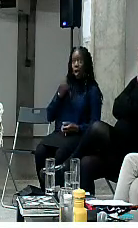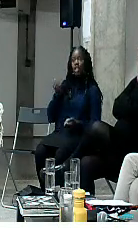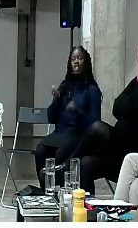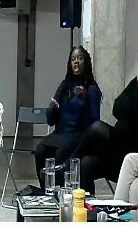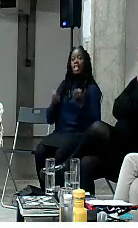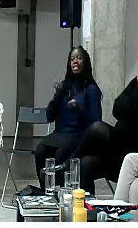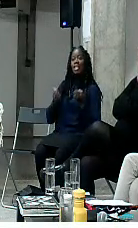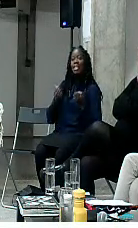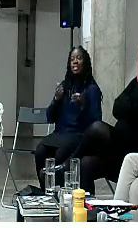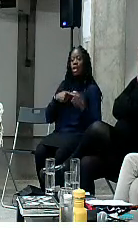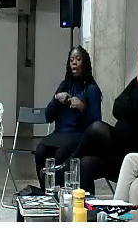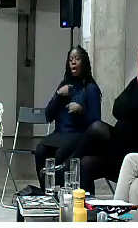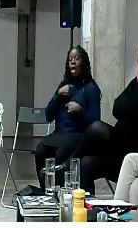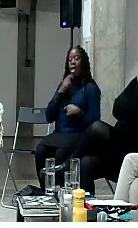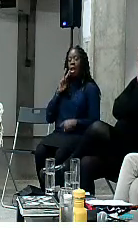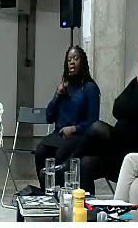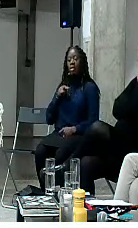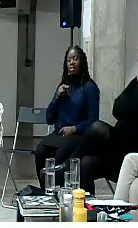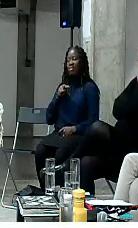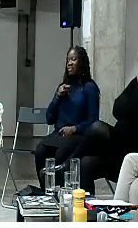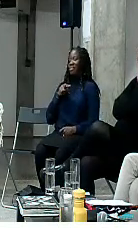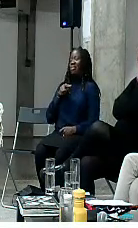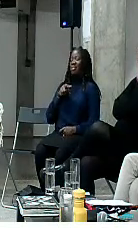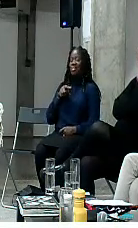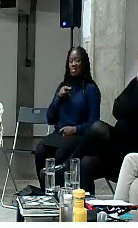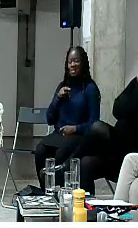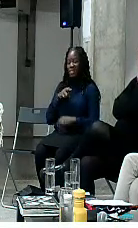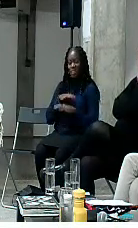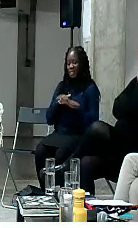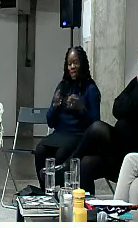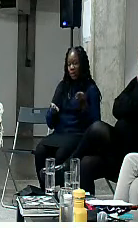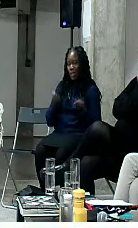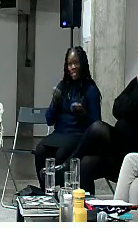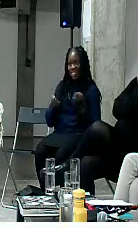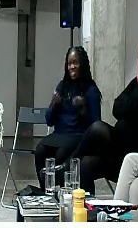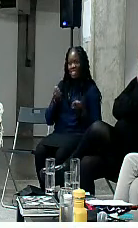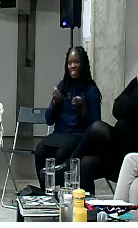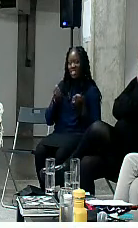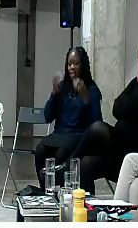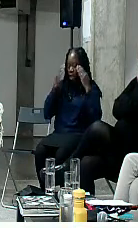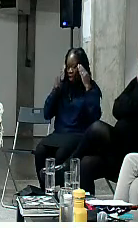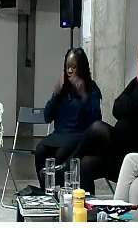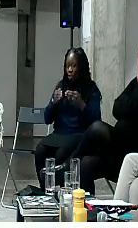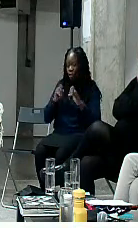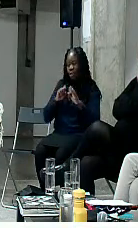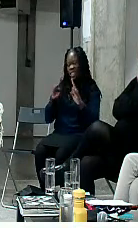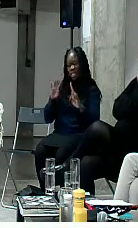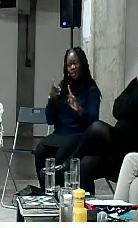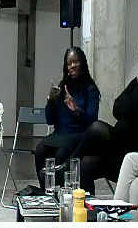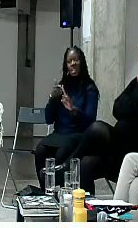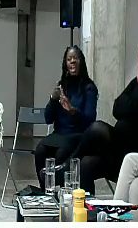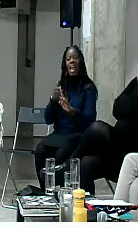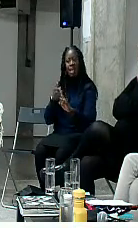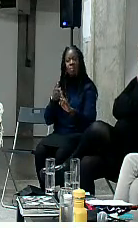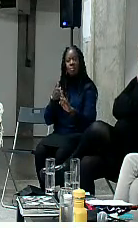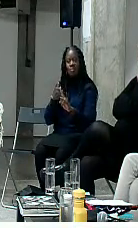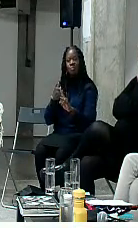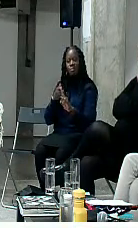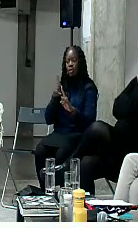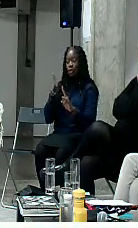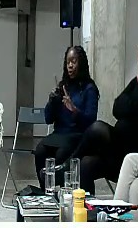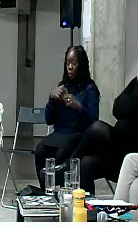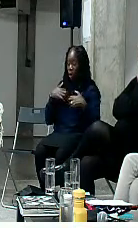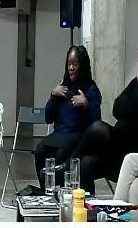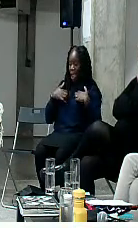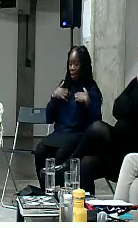looked, says, "There is no justice." He said, "Concentrate on something else. Put your